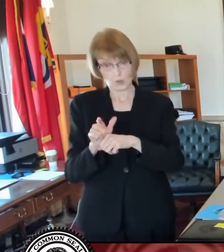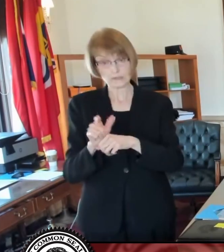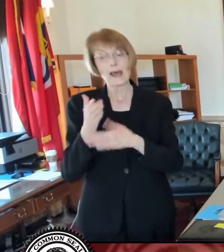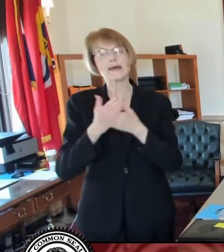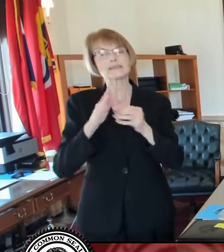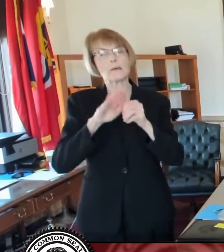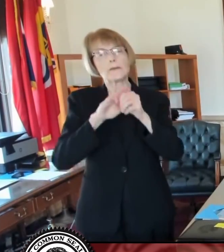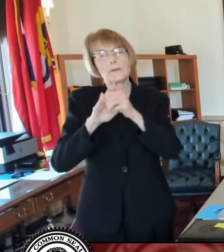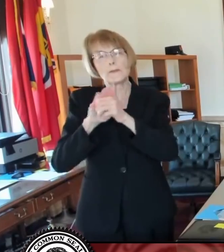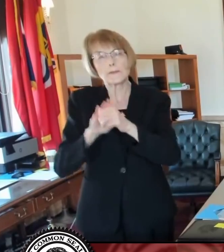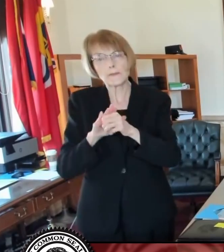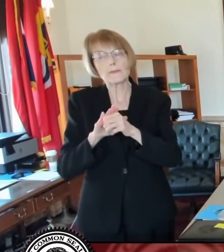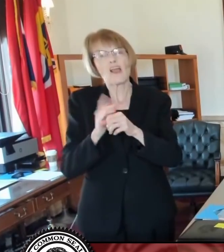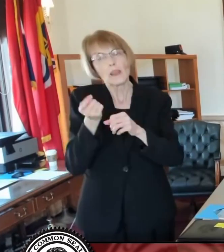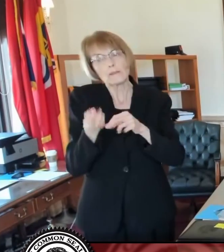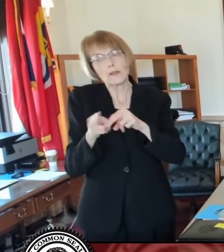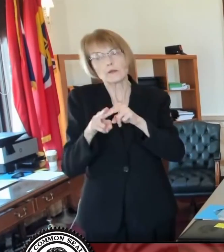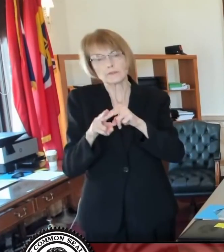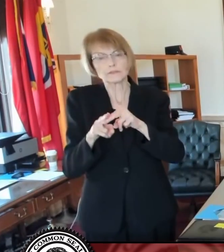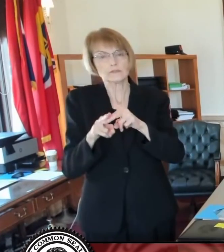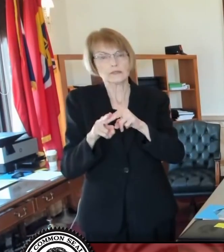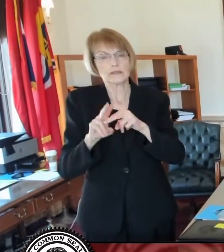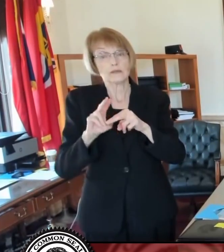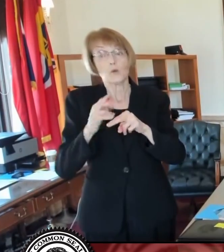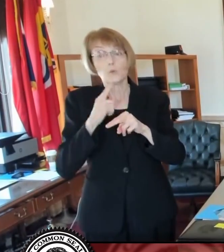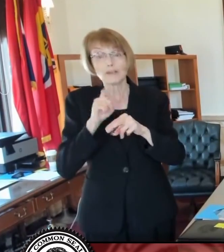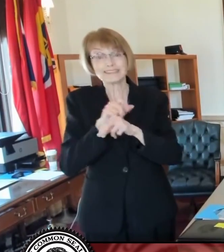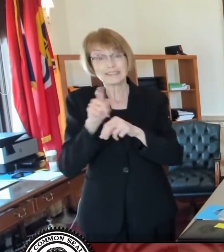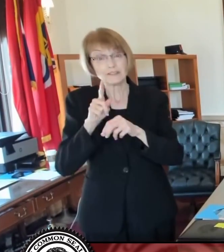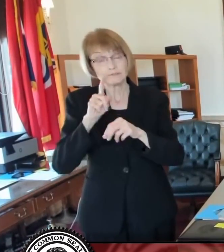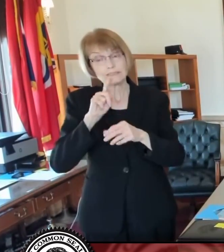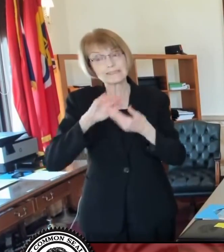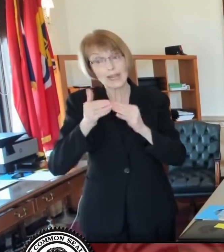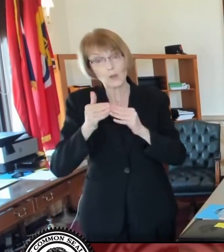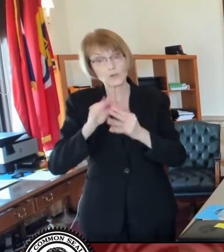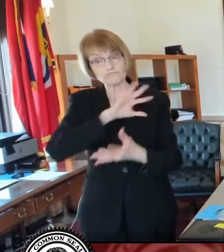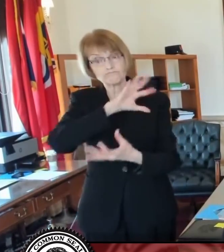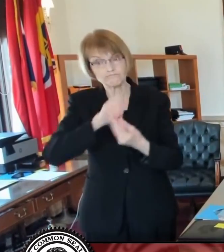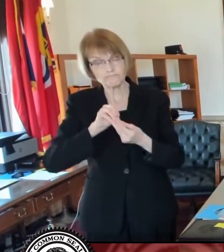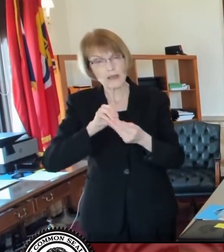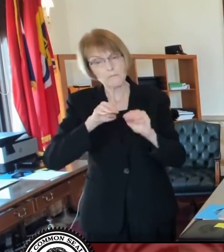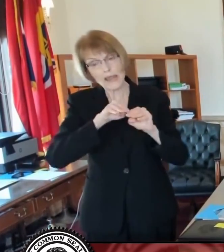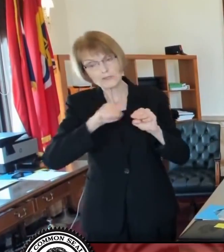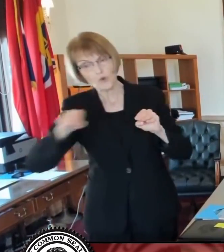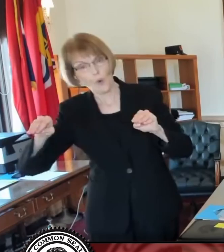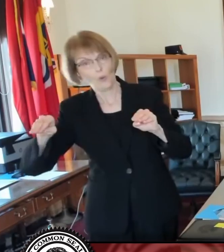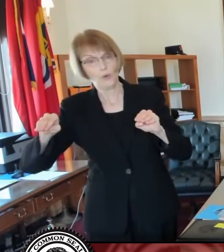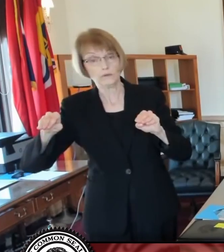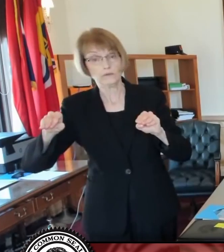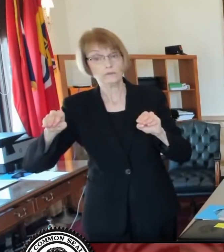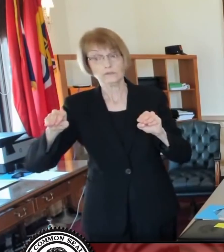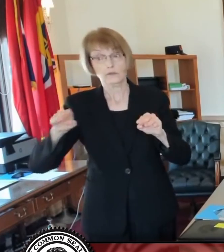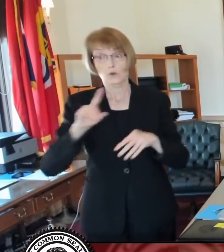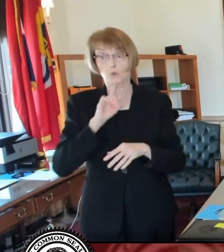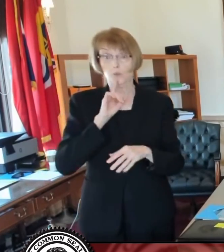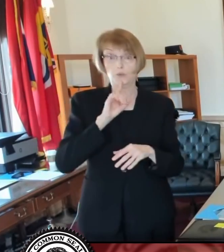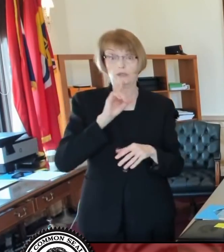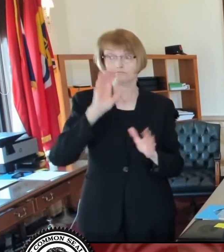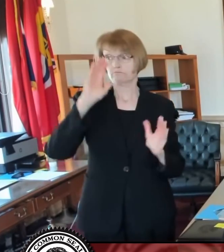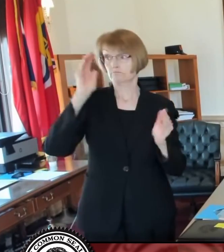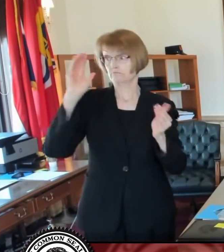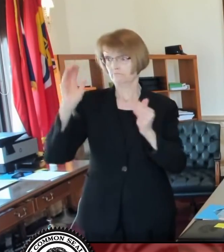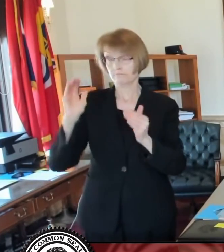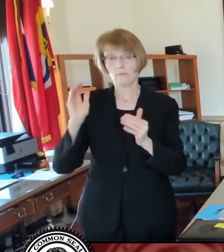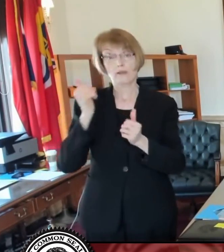areas that are. Ours have more plateaued. In fact, we have by far the lowest number of cases